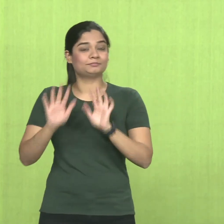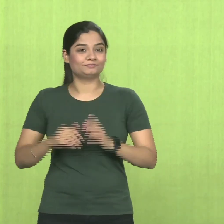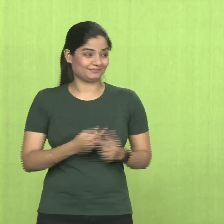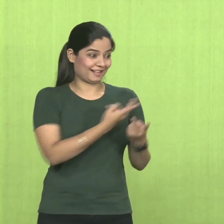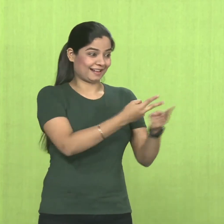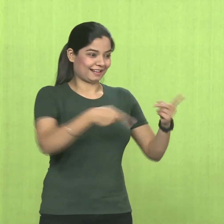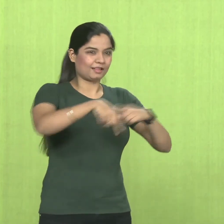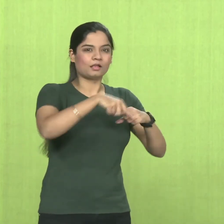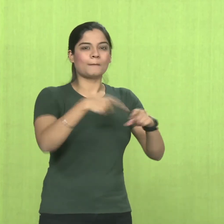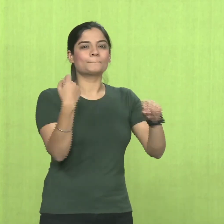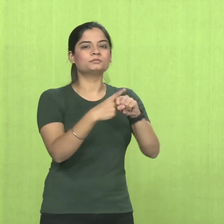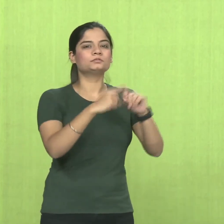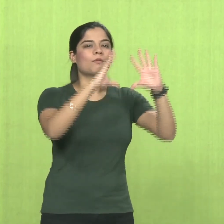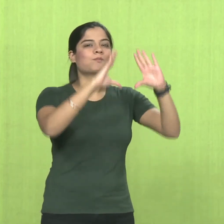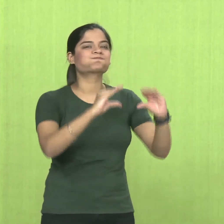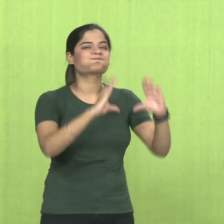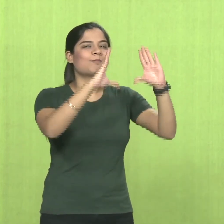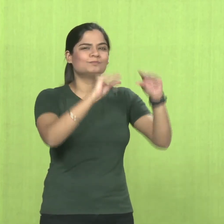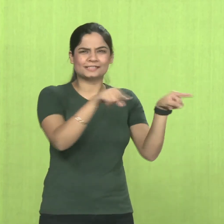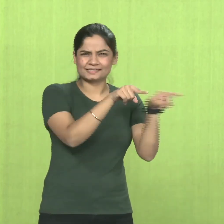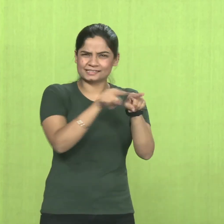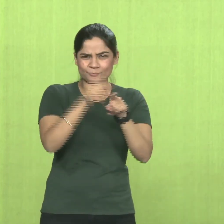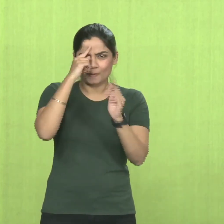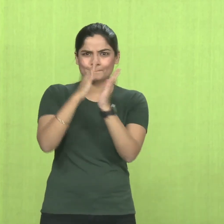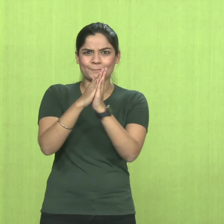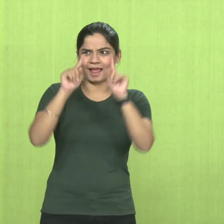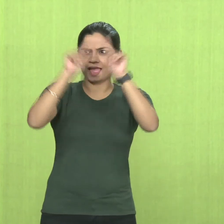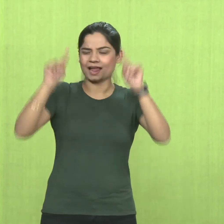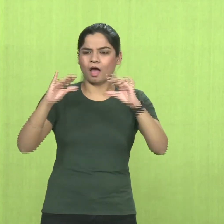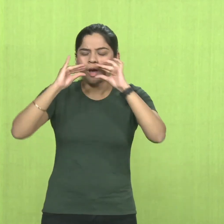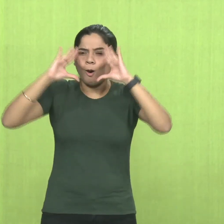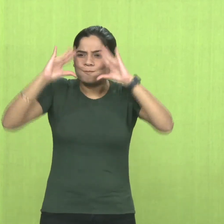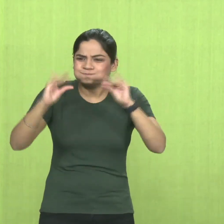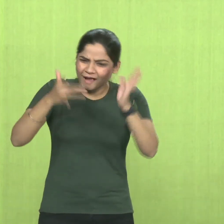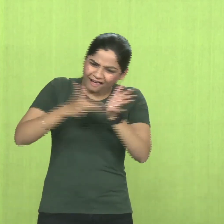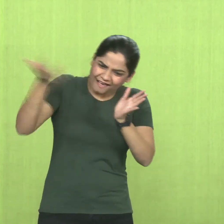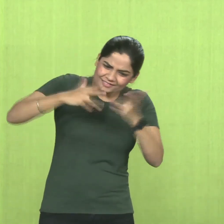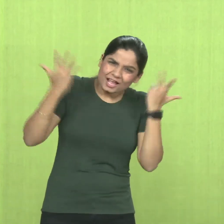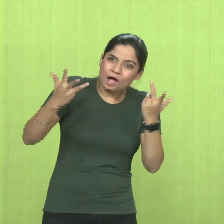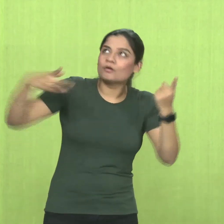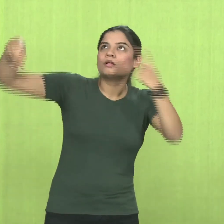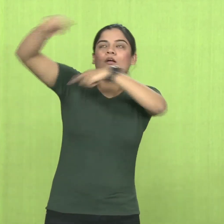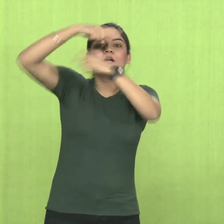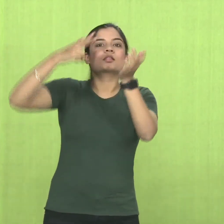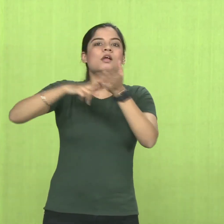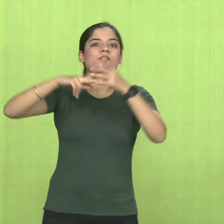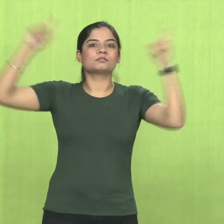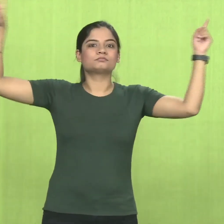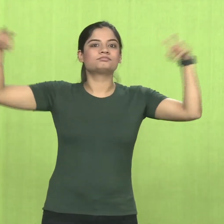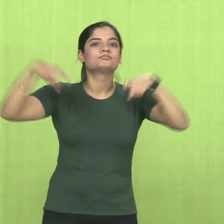microorganisms are not all bad, but they do rot the food sometimes. Bread is spongy because of the microorganisms that come in from